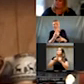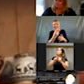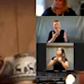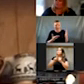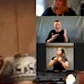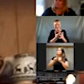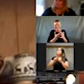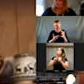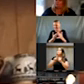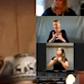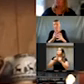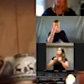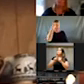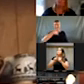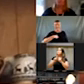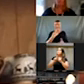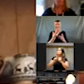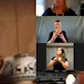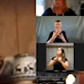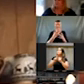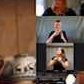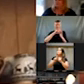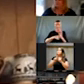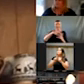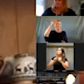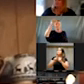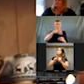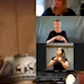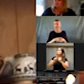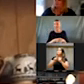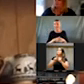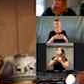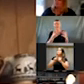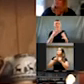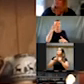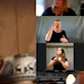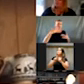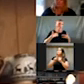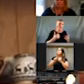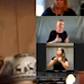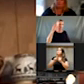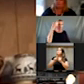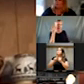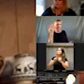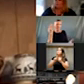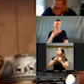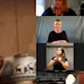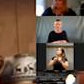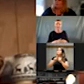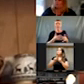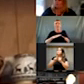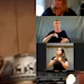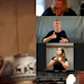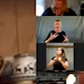have non-apparent impairments or conditions or neurodivergence or mental illness need. We might need